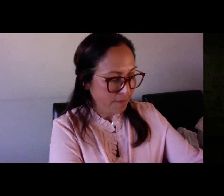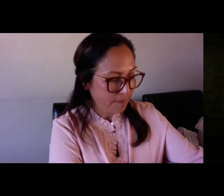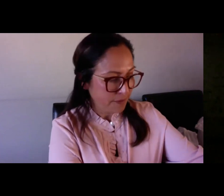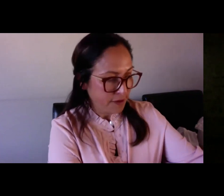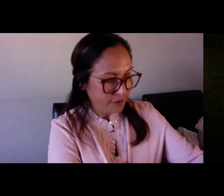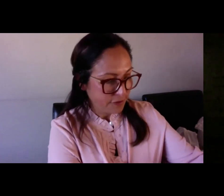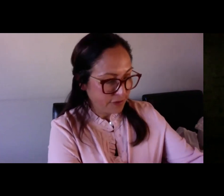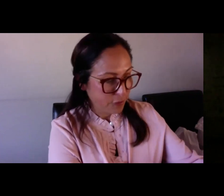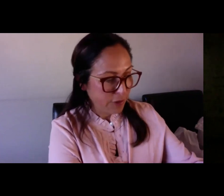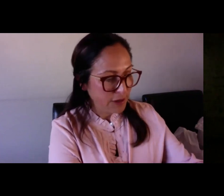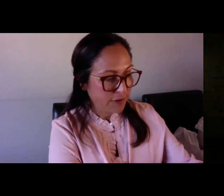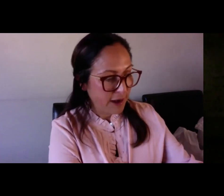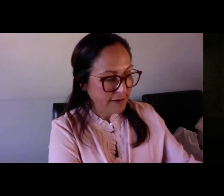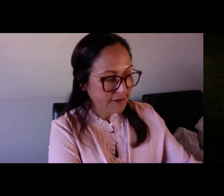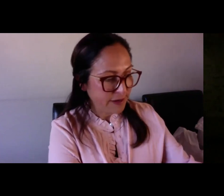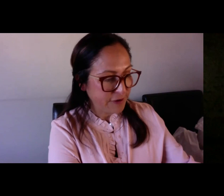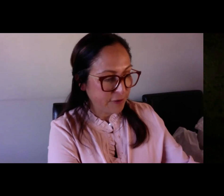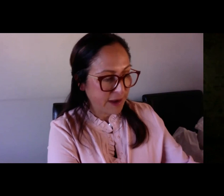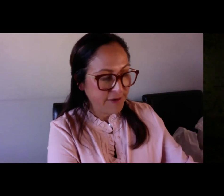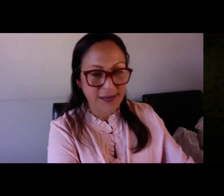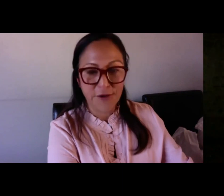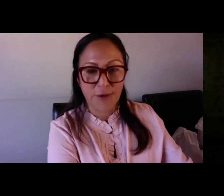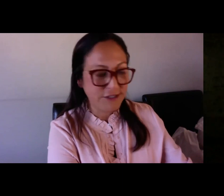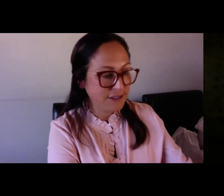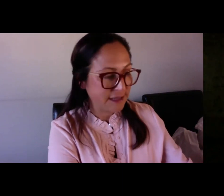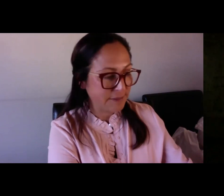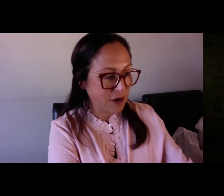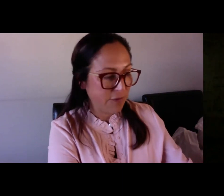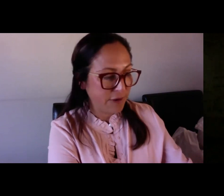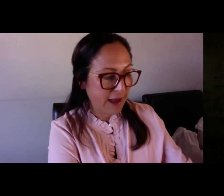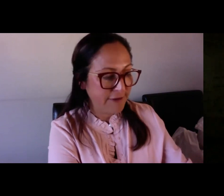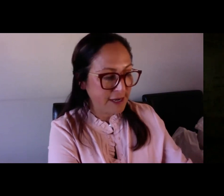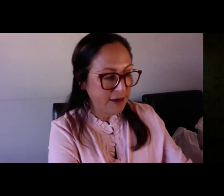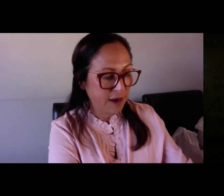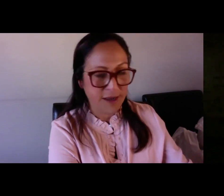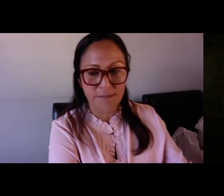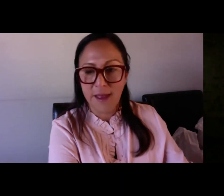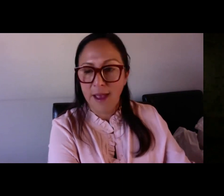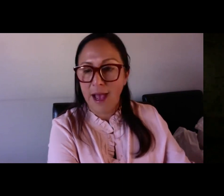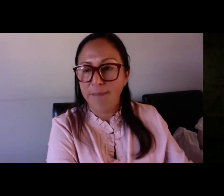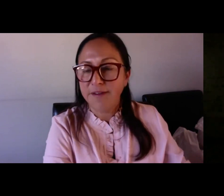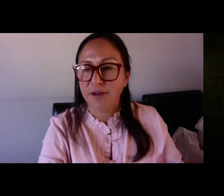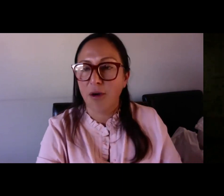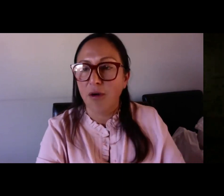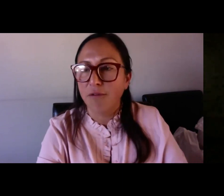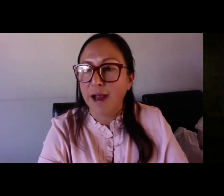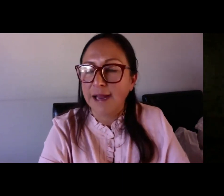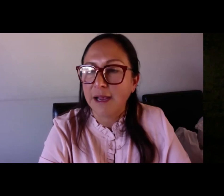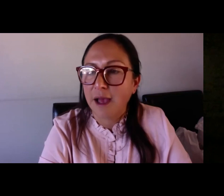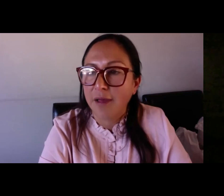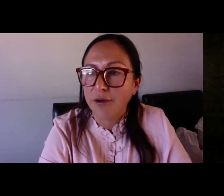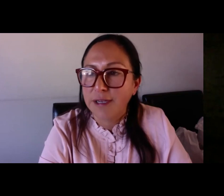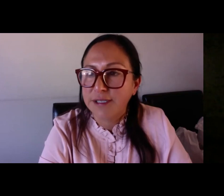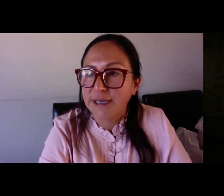Um, so it's a quick one, you guys, but if you don't have any other questions, let me know if you have any. Happy to go over